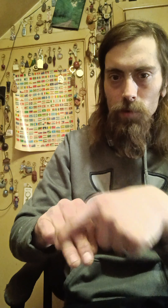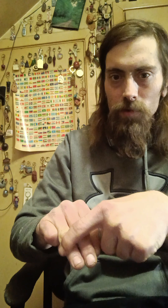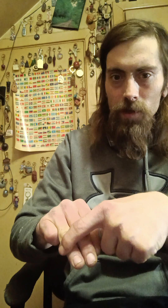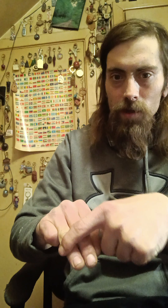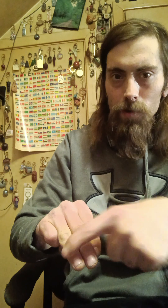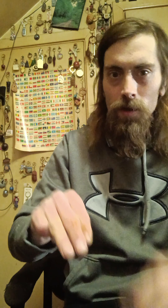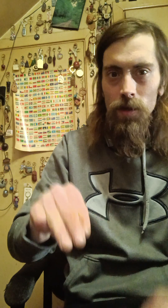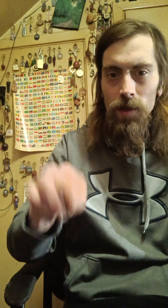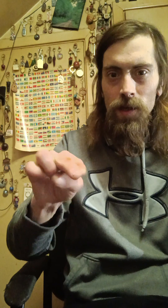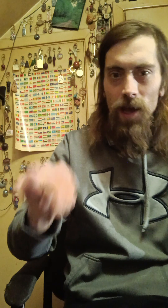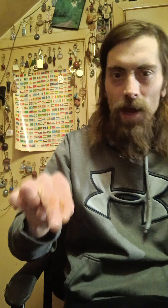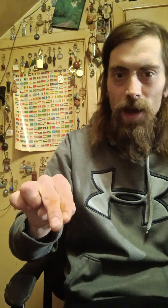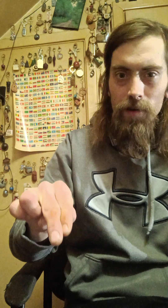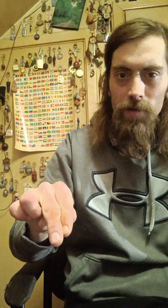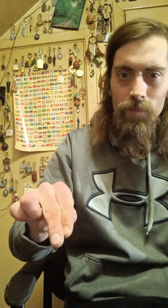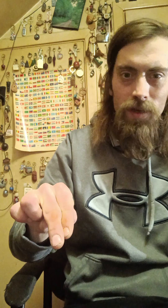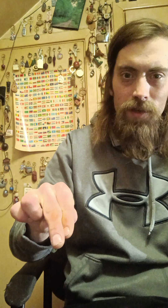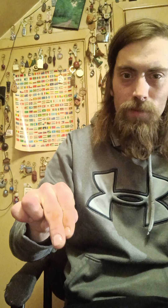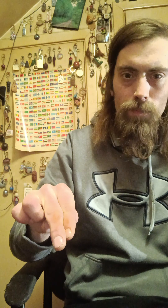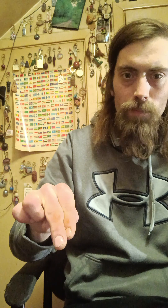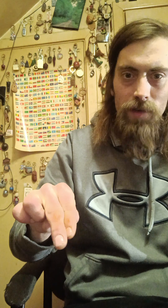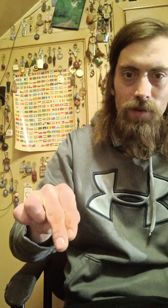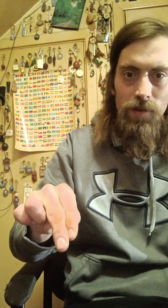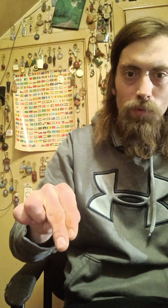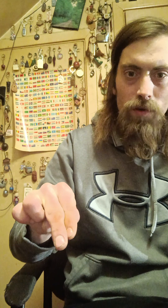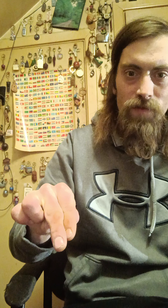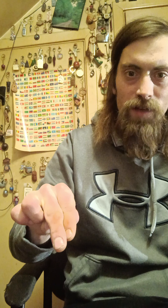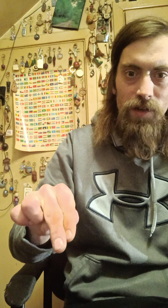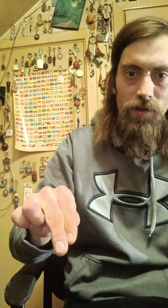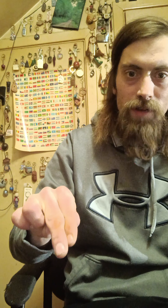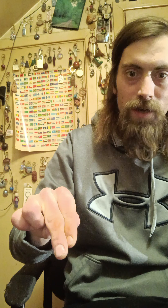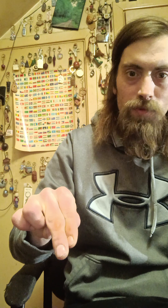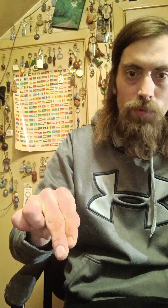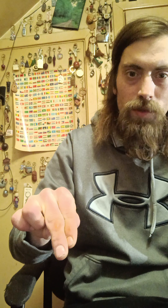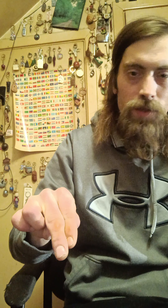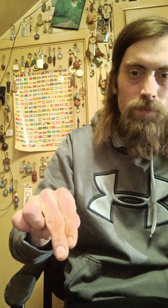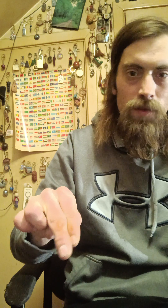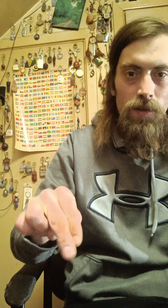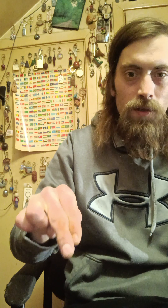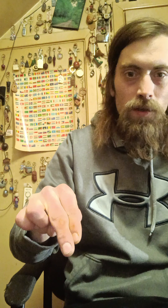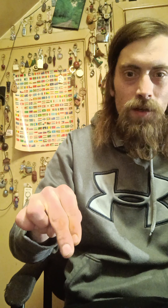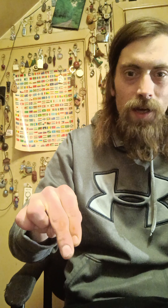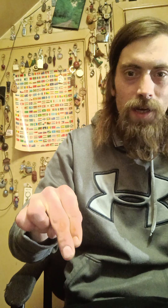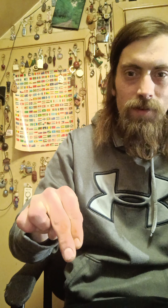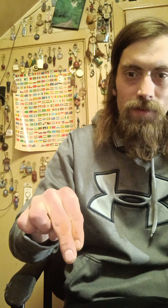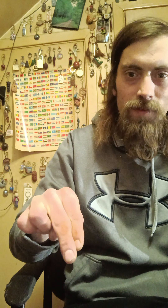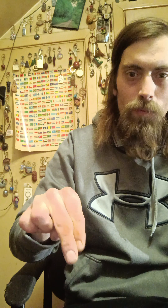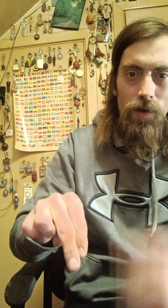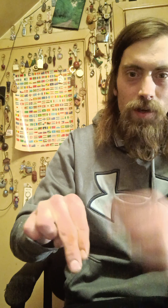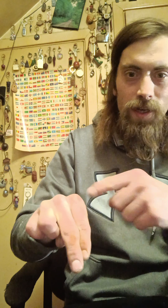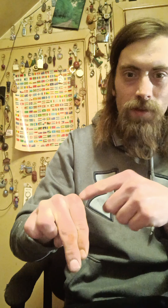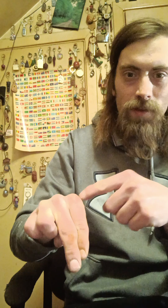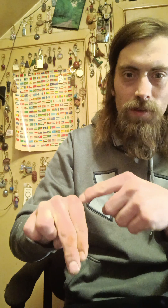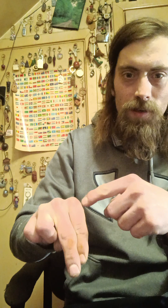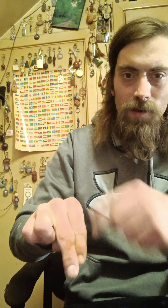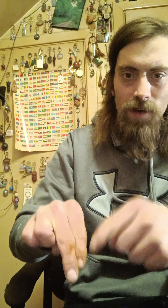suppose, N is basically one finger less, which I guess I guess you can kind